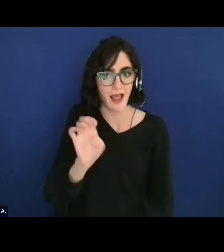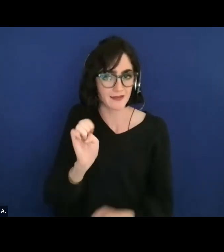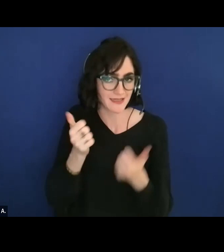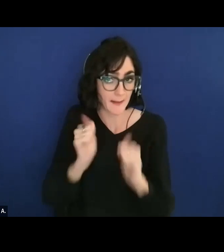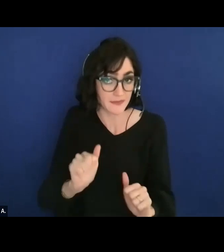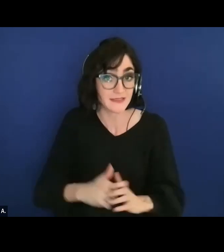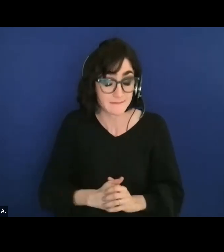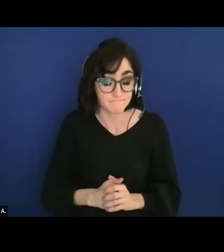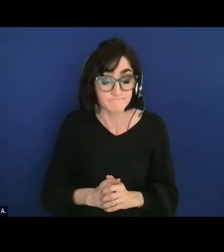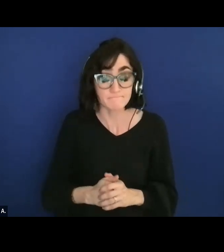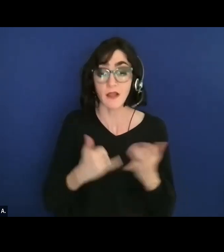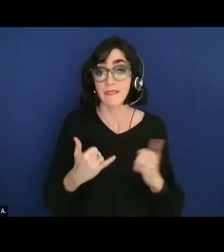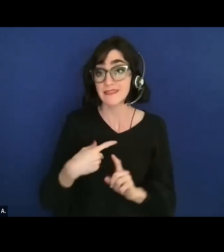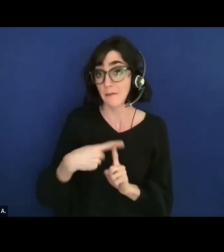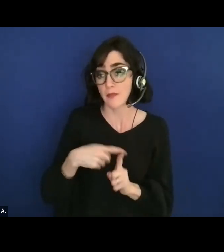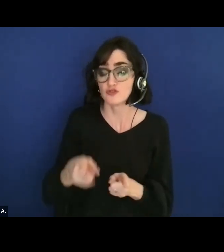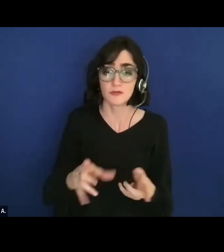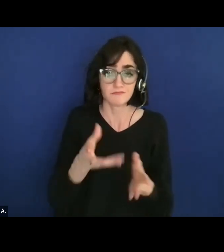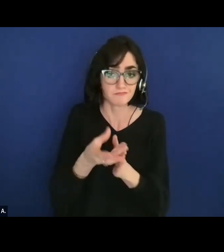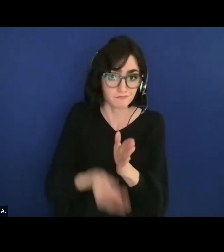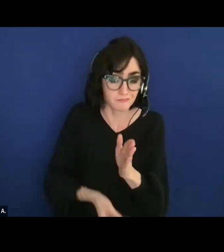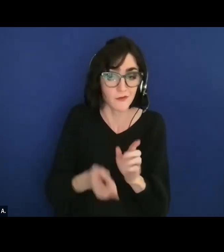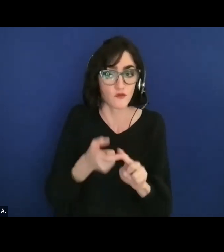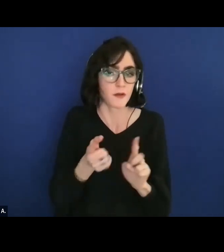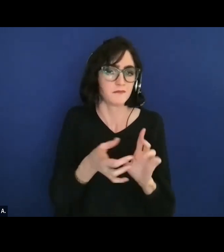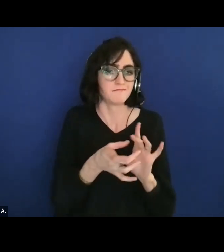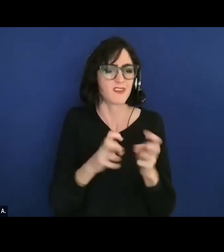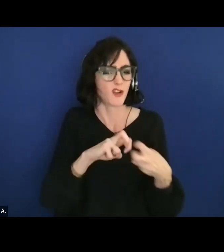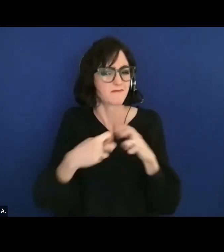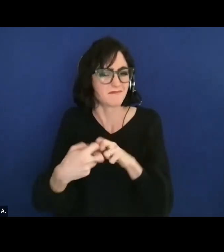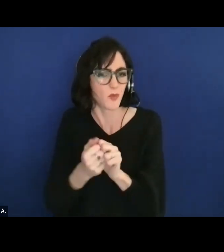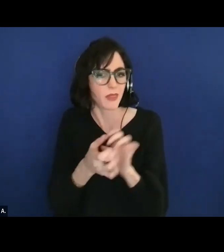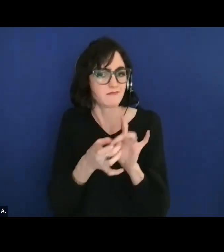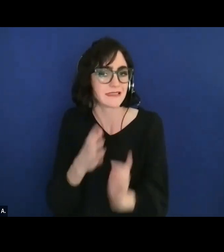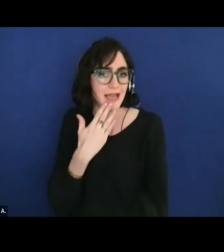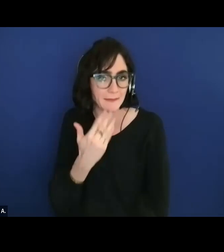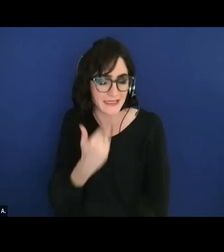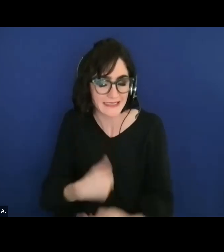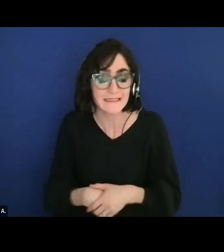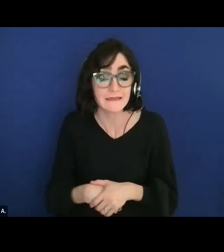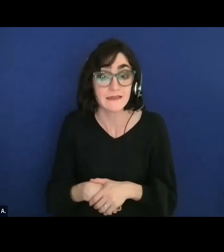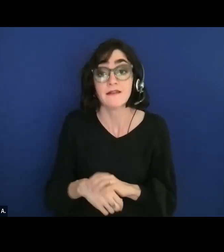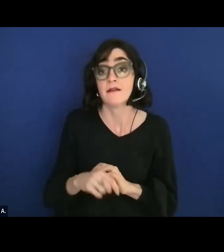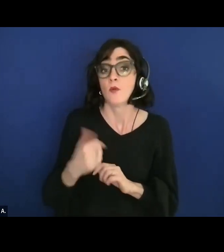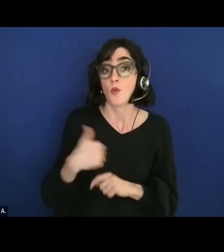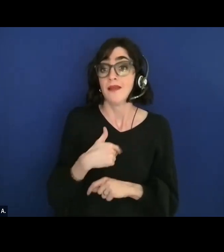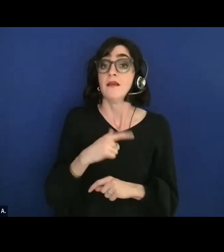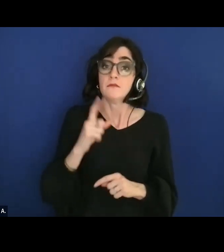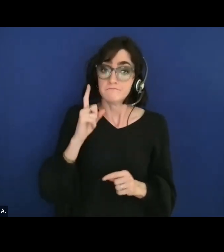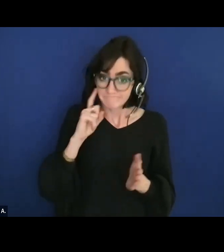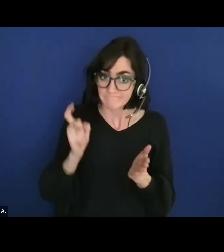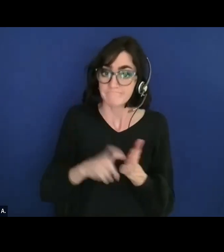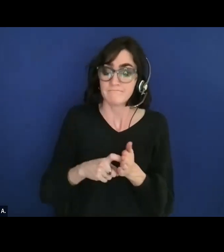month, she passed away from complications related to diabetes. The Lived Experience Subcommittee observed a moment of silence to